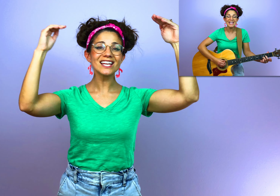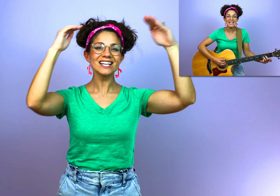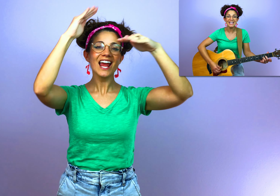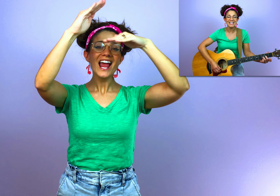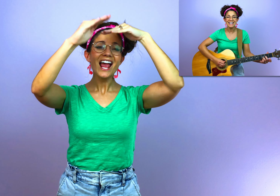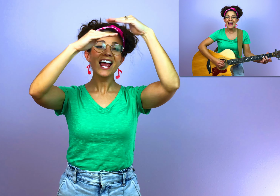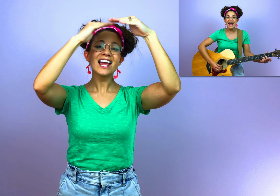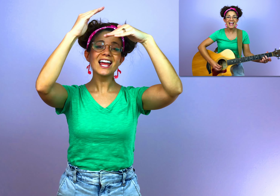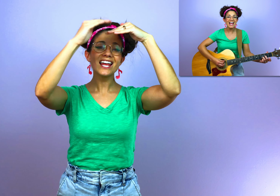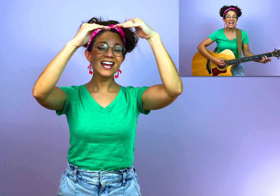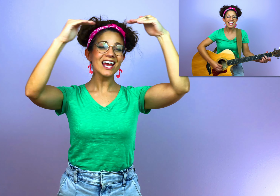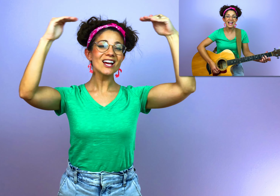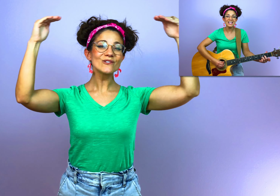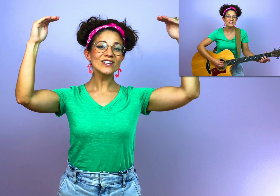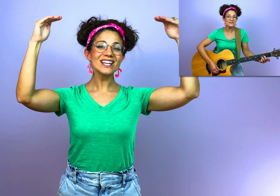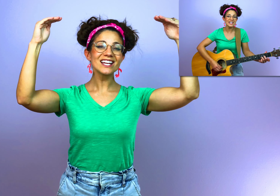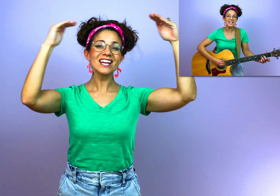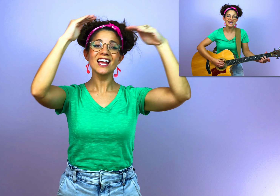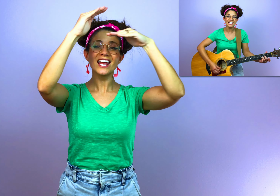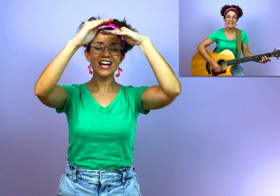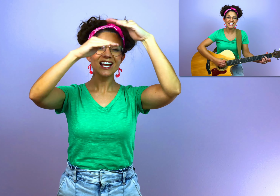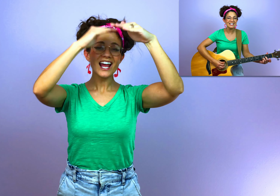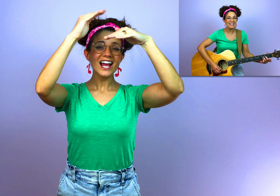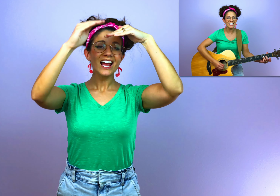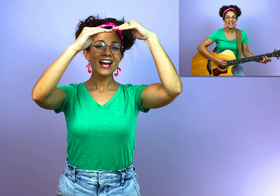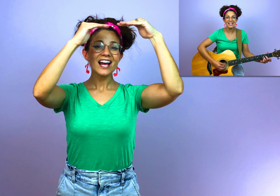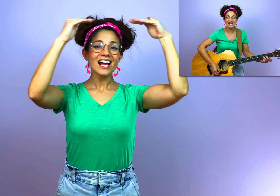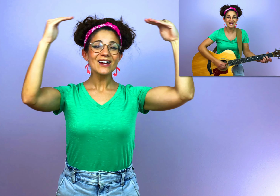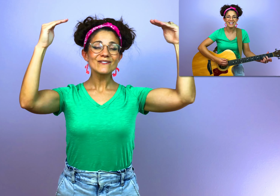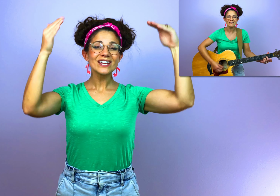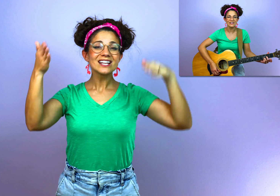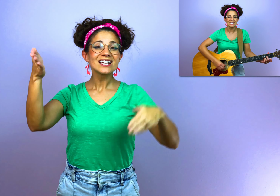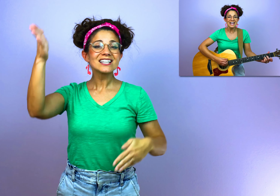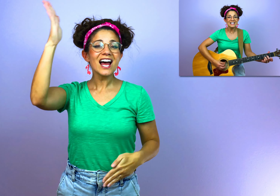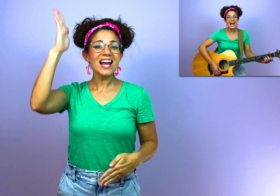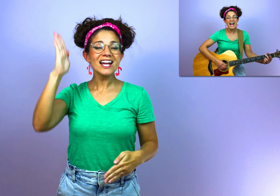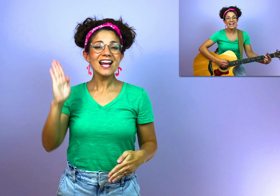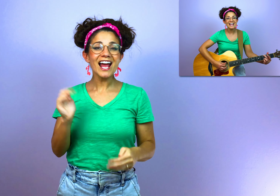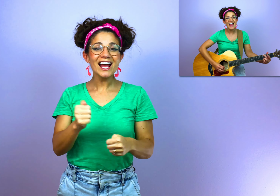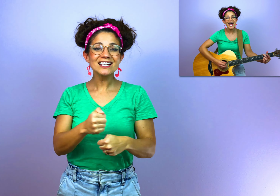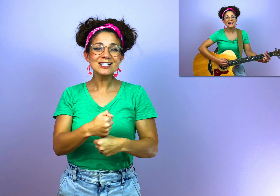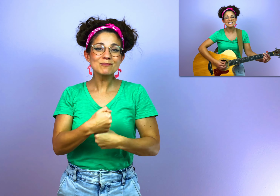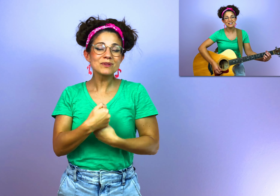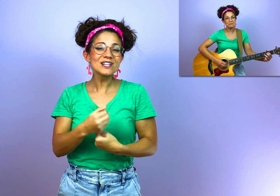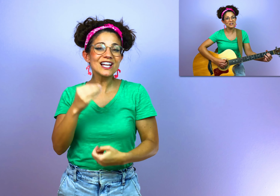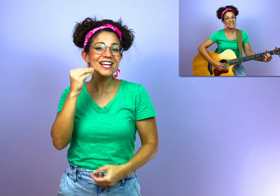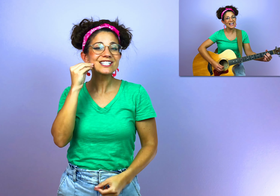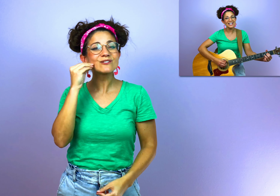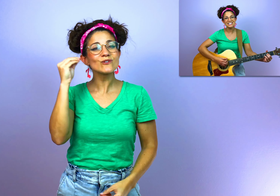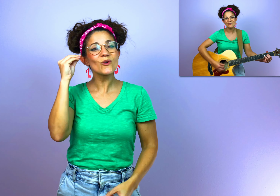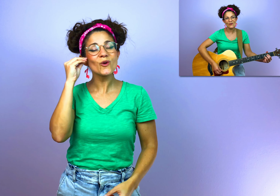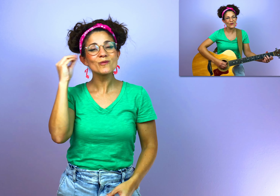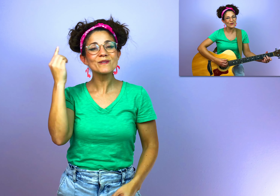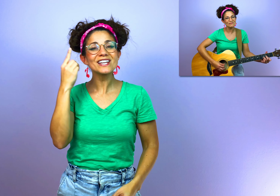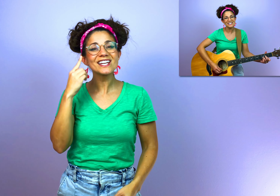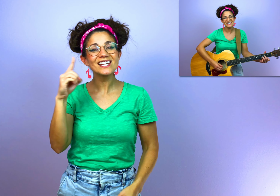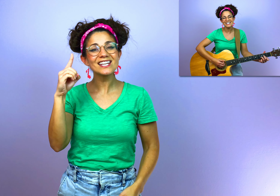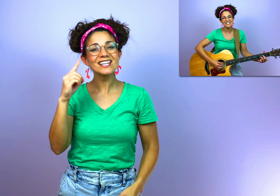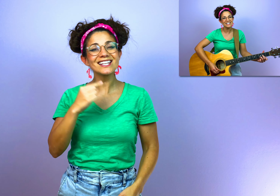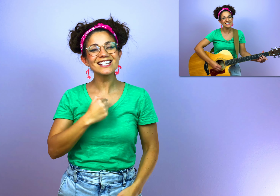Heaven, heaven, God has a place for me